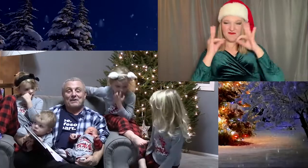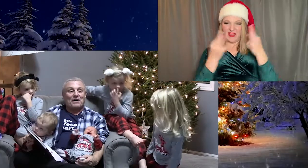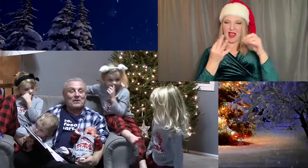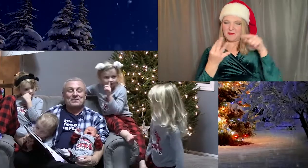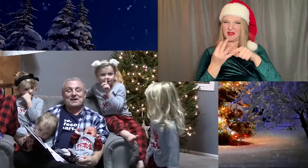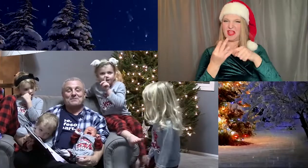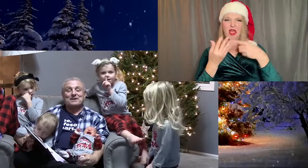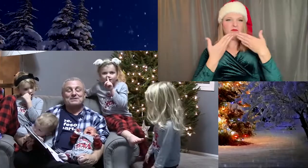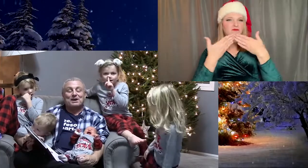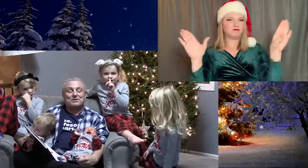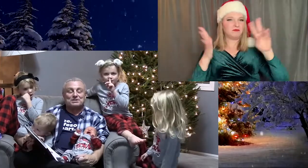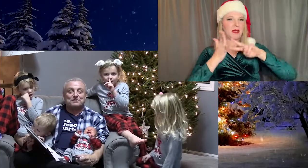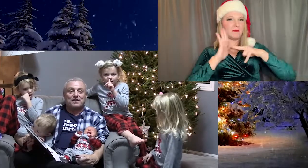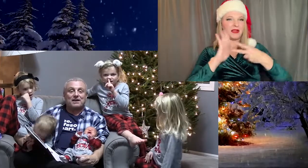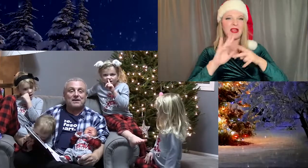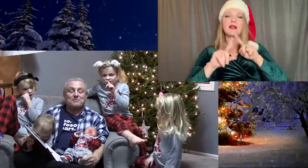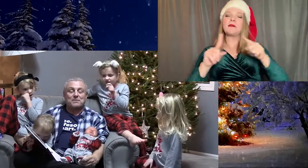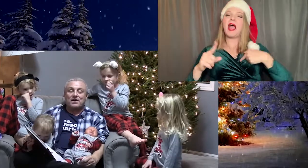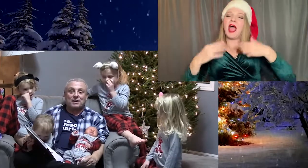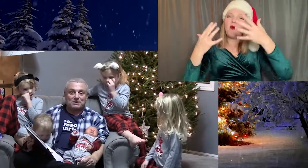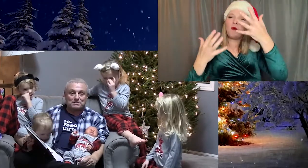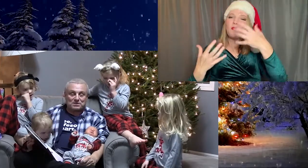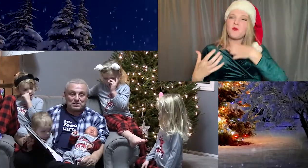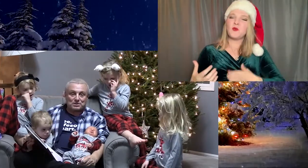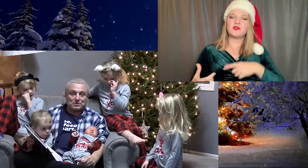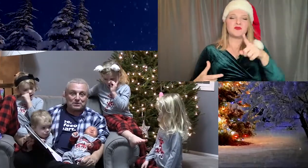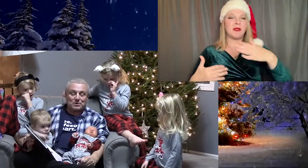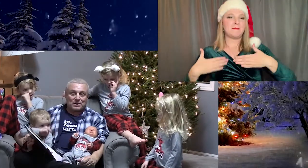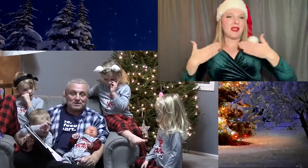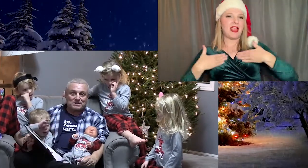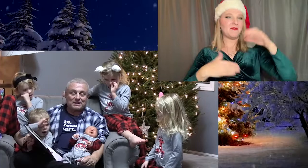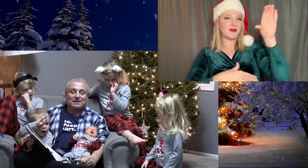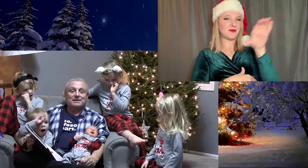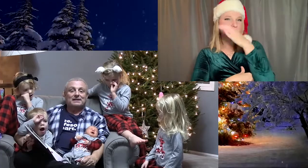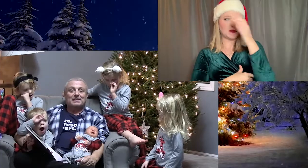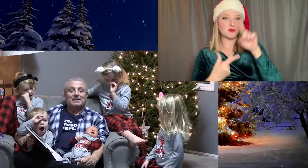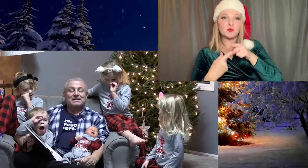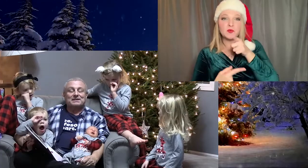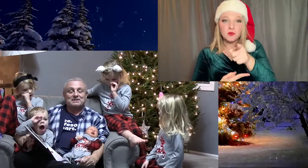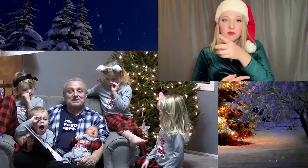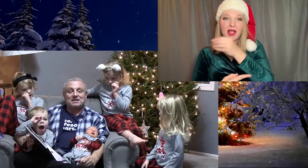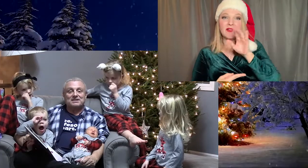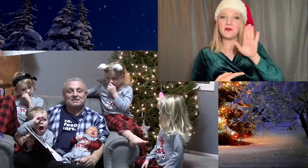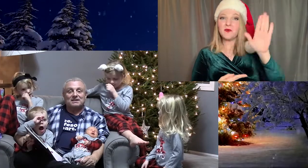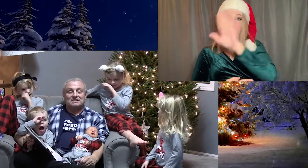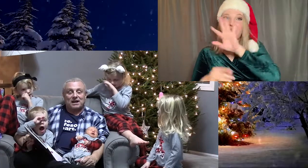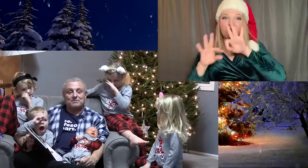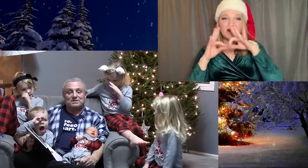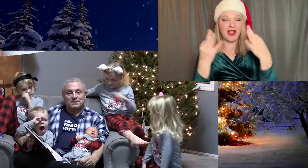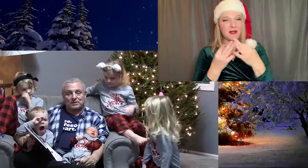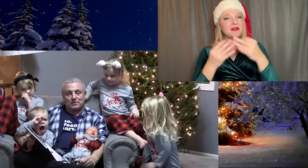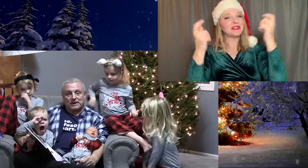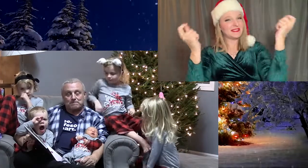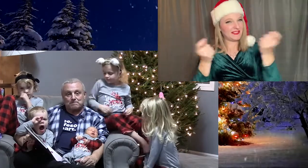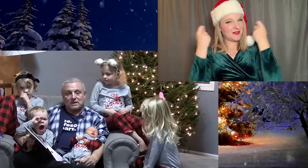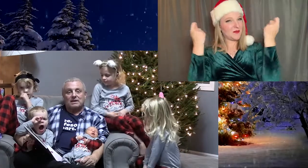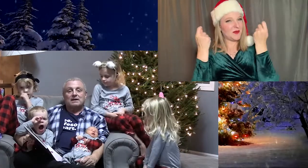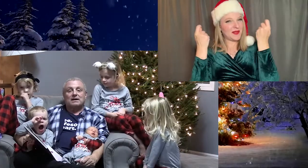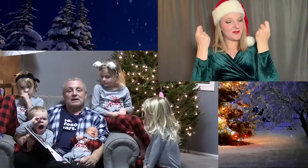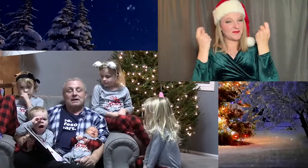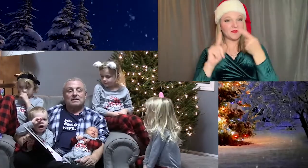and all that means, I wish you very Merry Christmas to you and yours, and it is indeed a time to